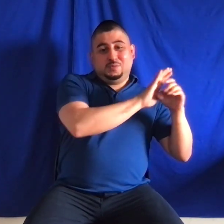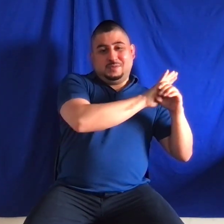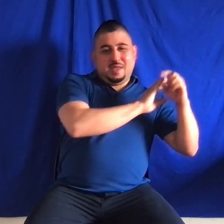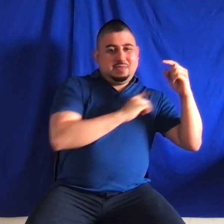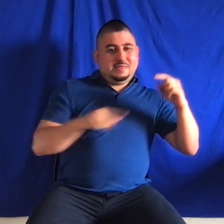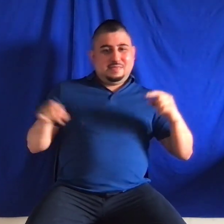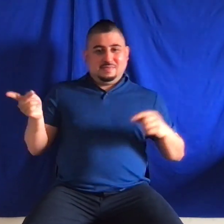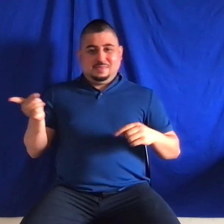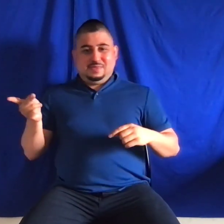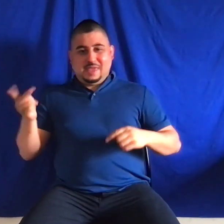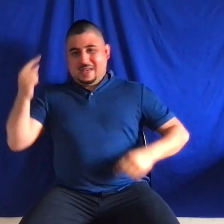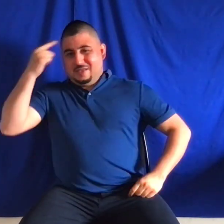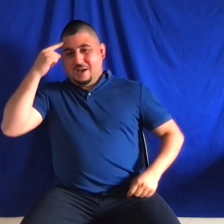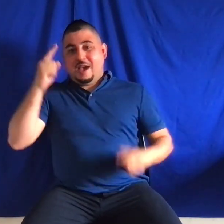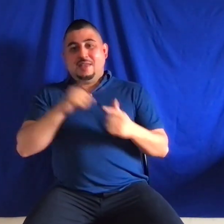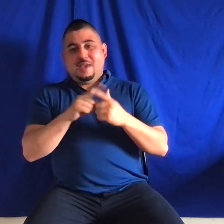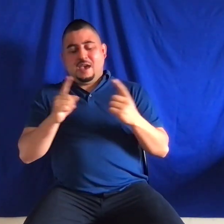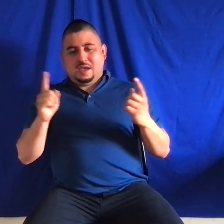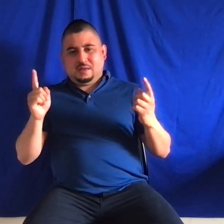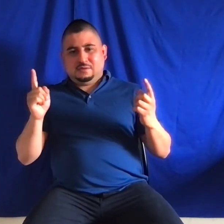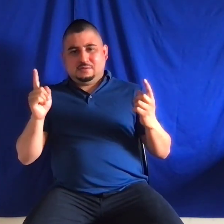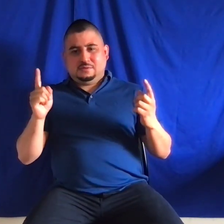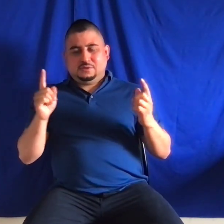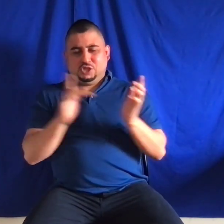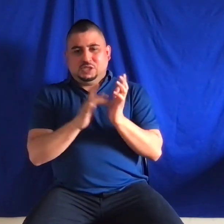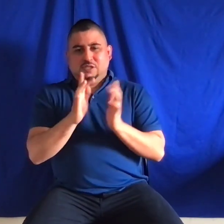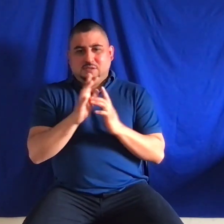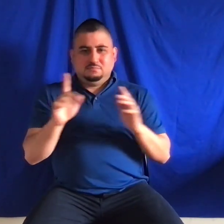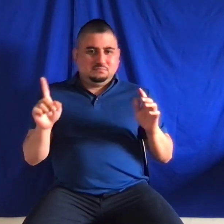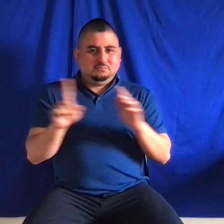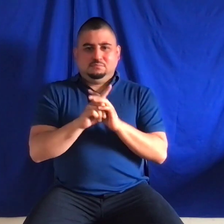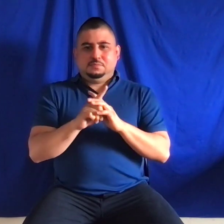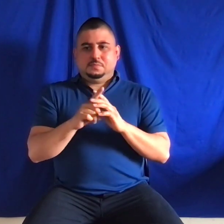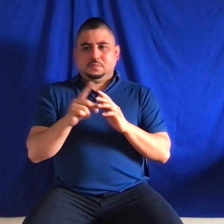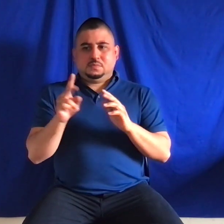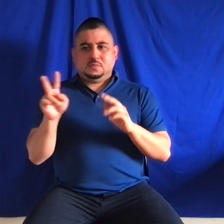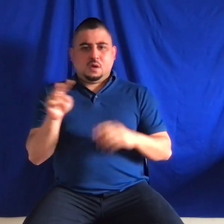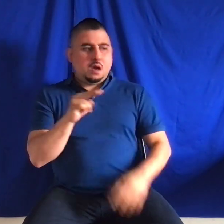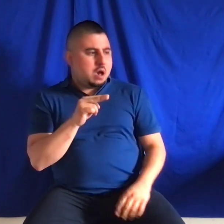they encounter him. And yet they do not recognize him on that road.